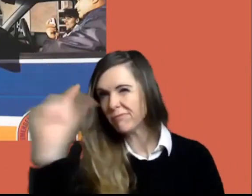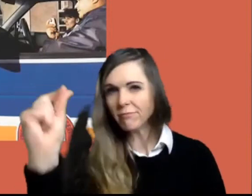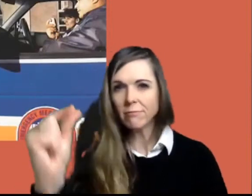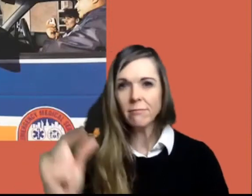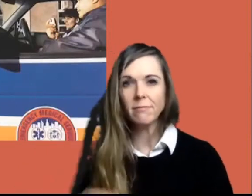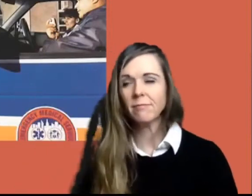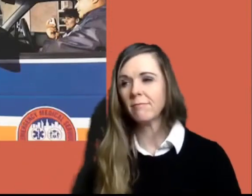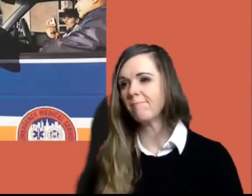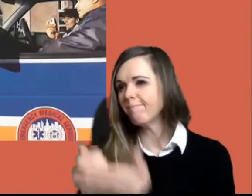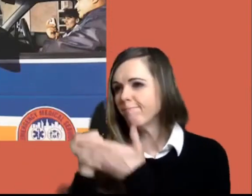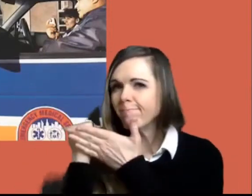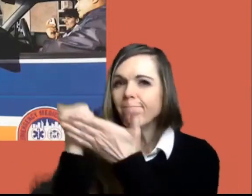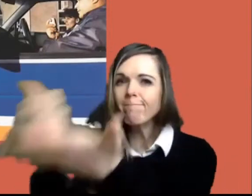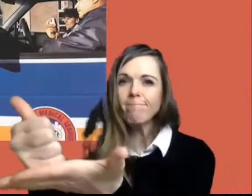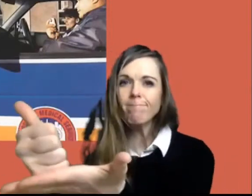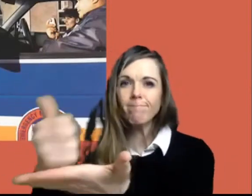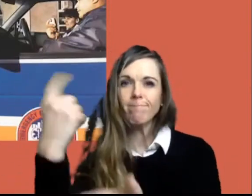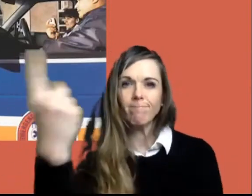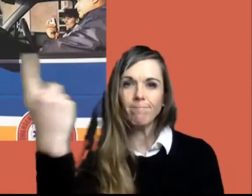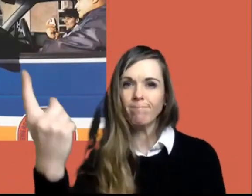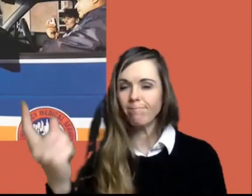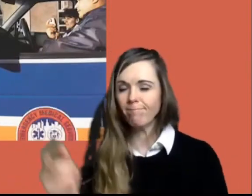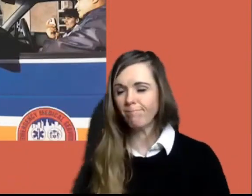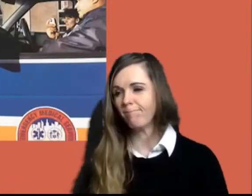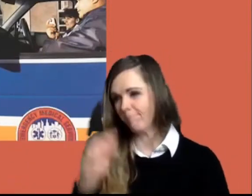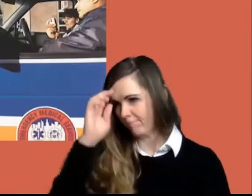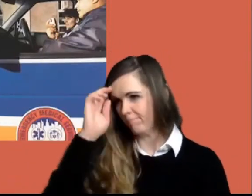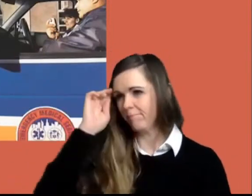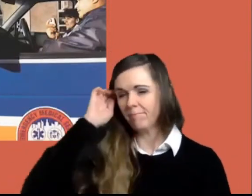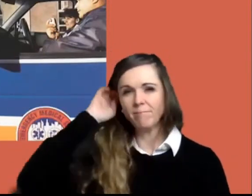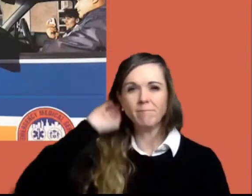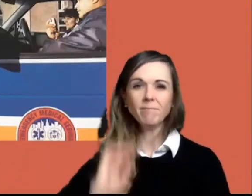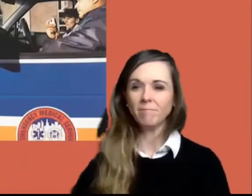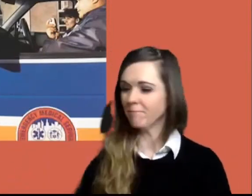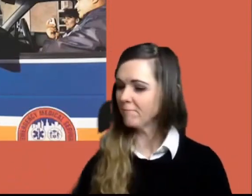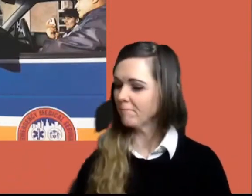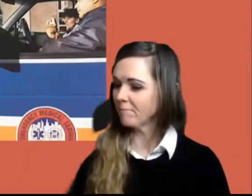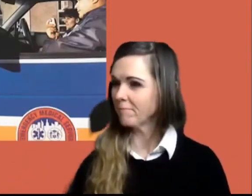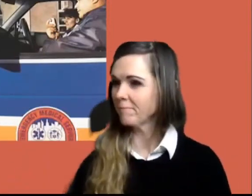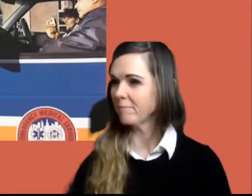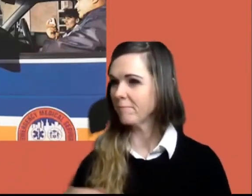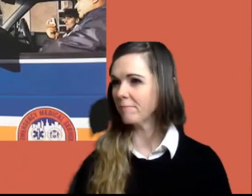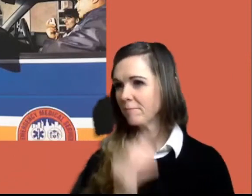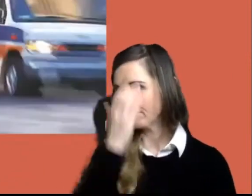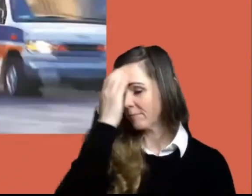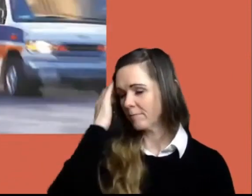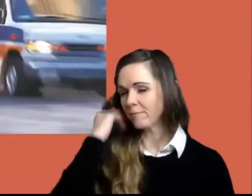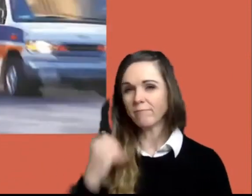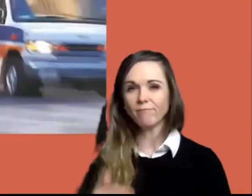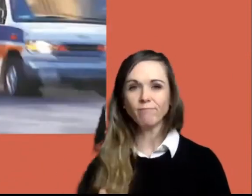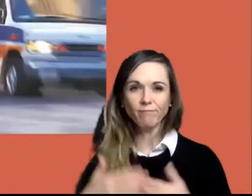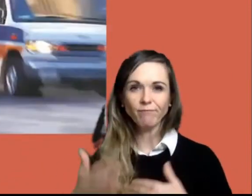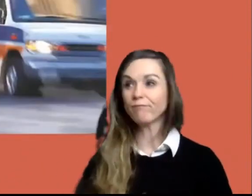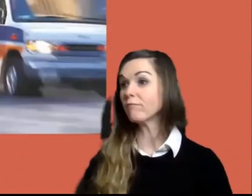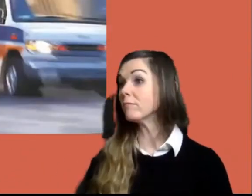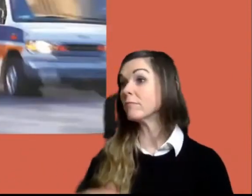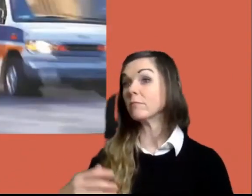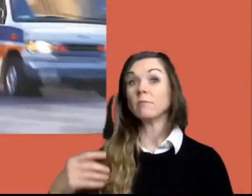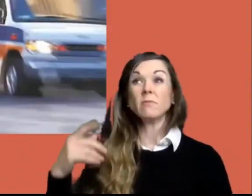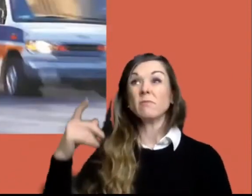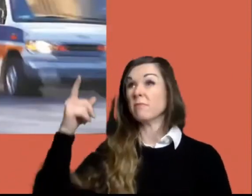to leave. We drive fast to get to where we need to go to help someone in need.